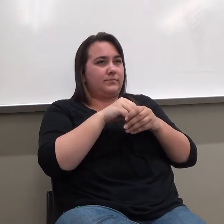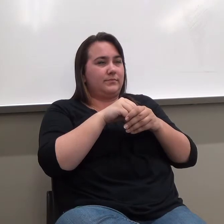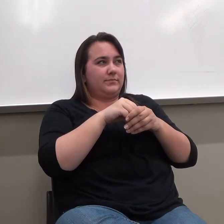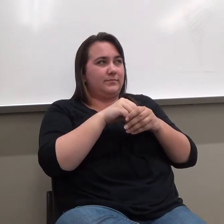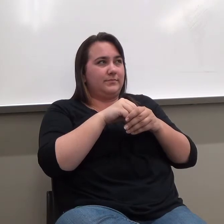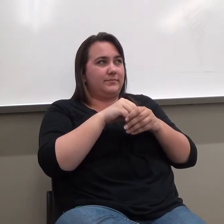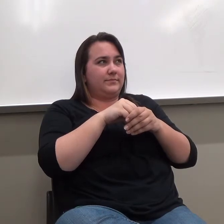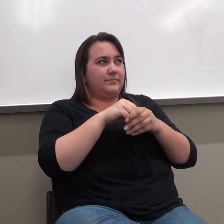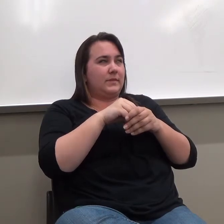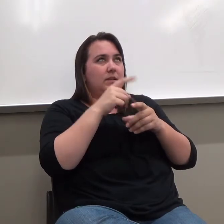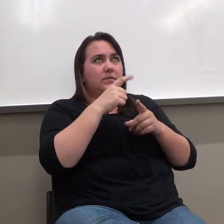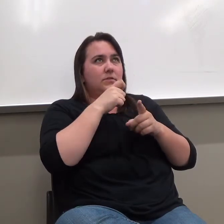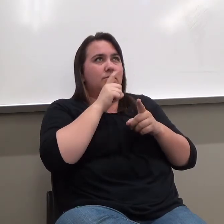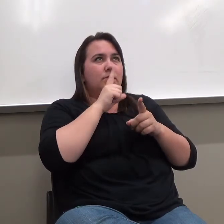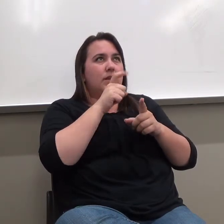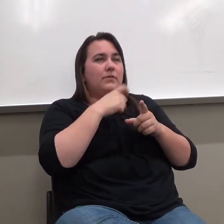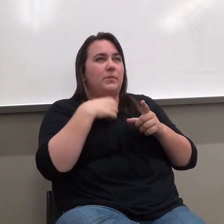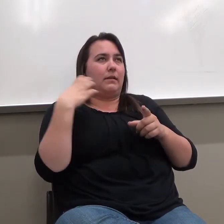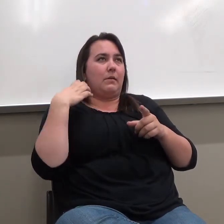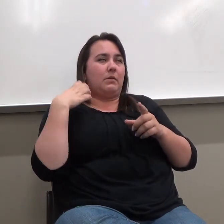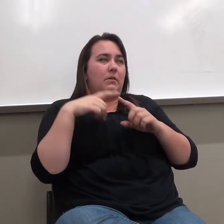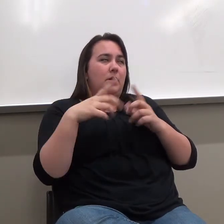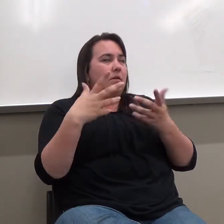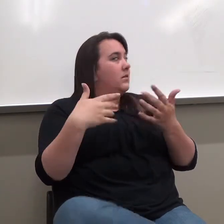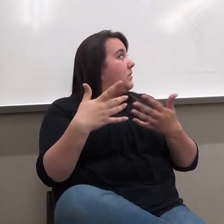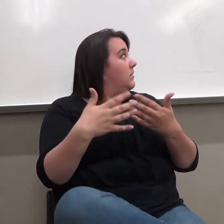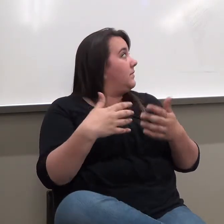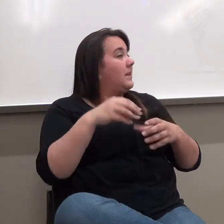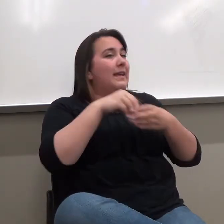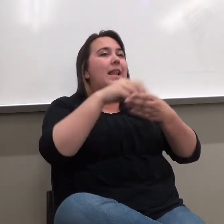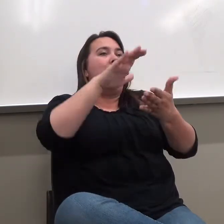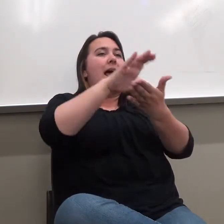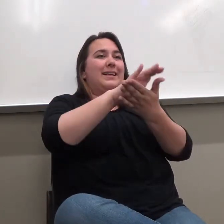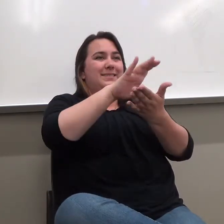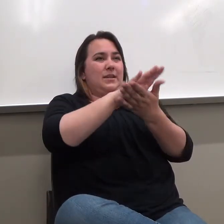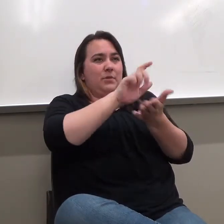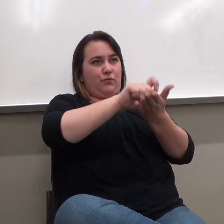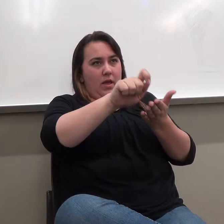at least this really has to be counted, in academic writing.